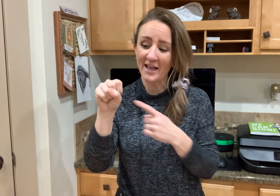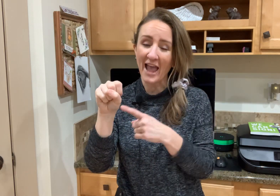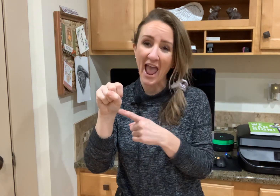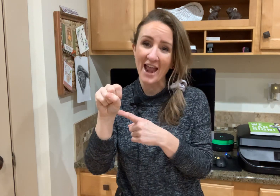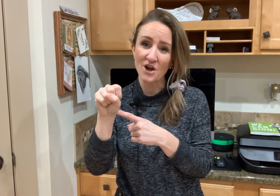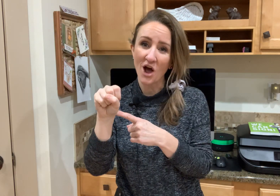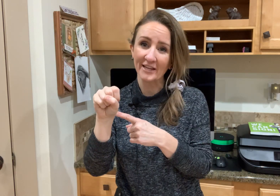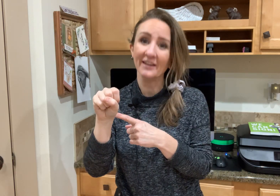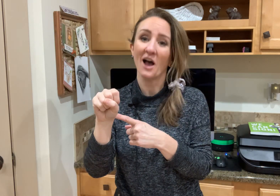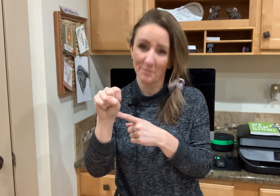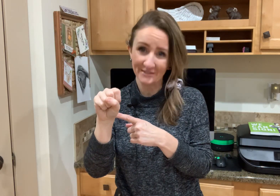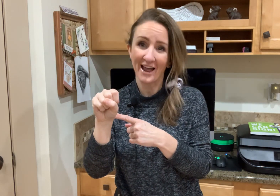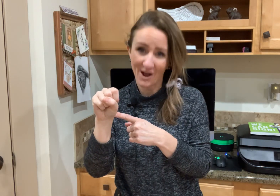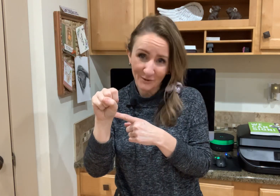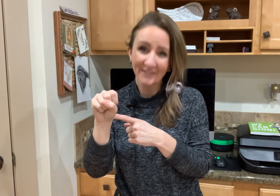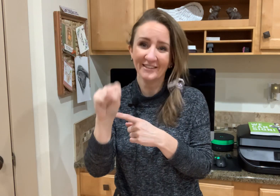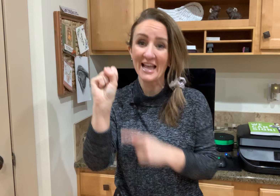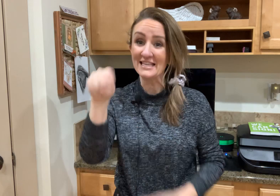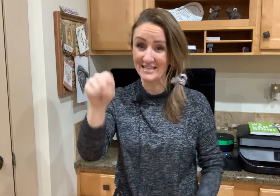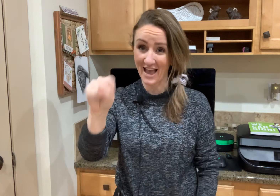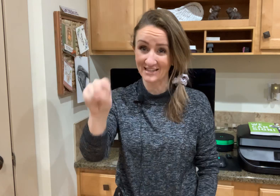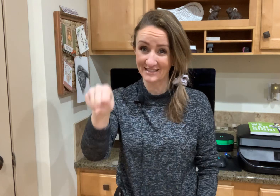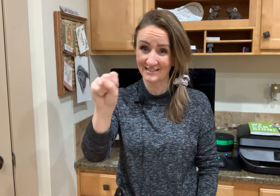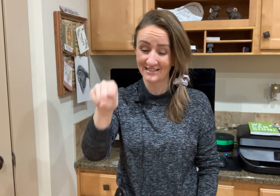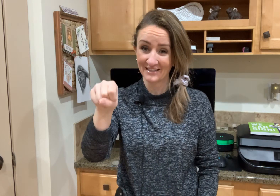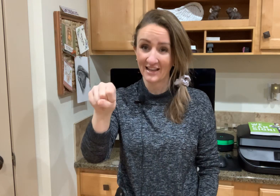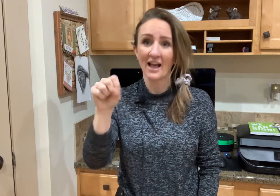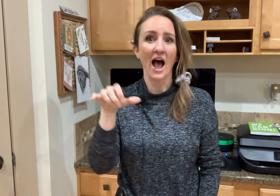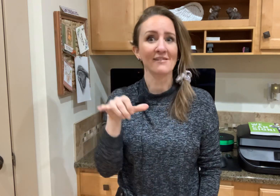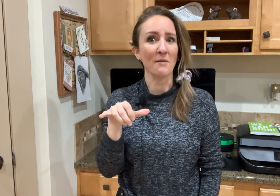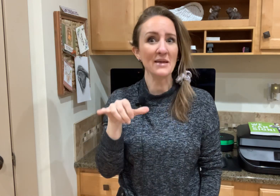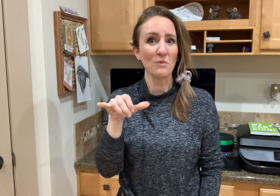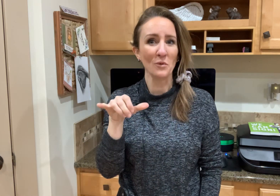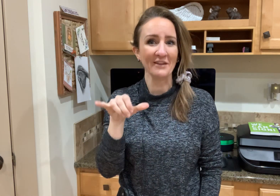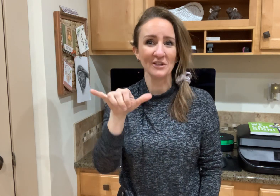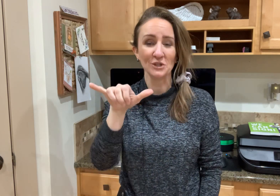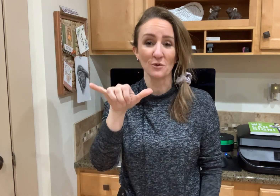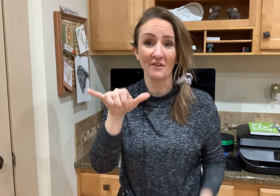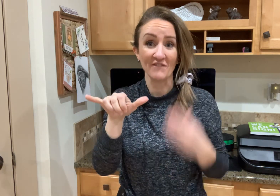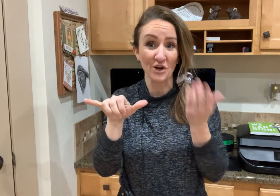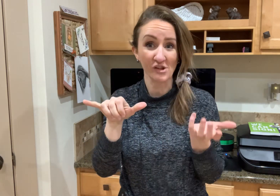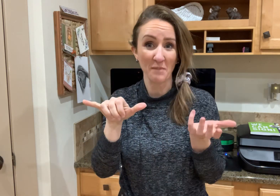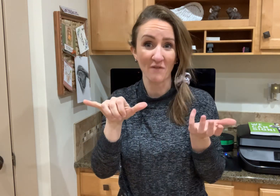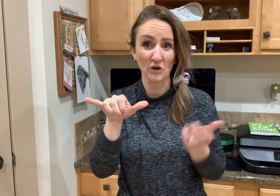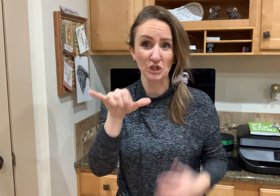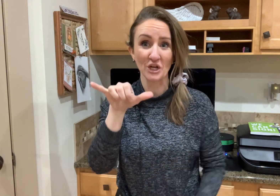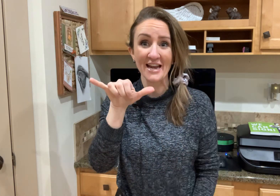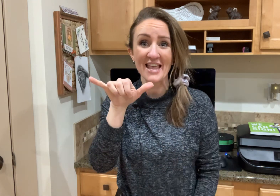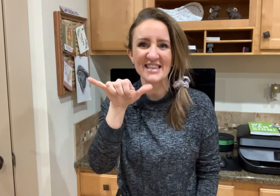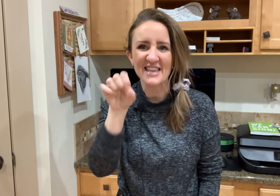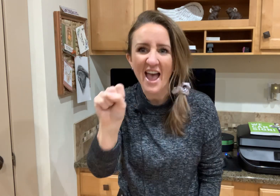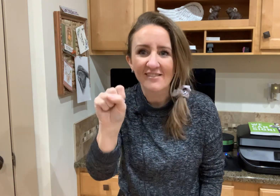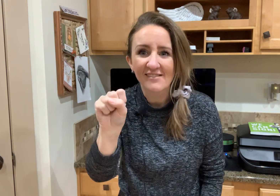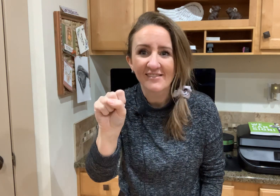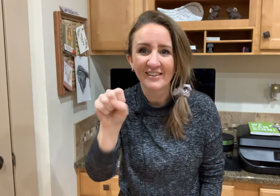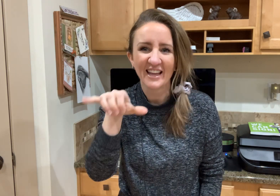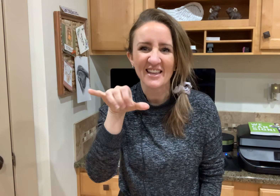head nodding up and down. Yes. Some people will even do the finger spell version. Yes,